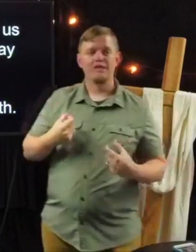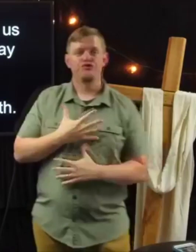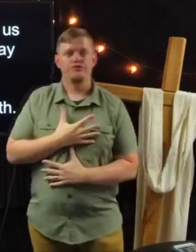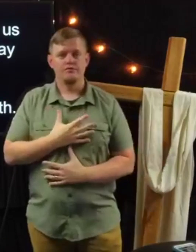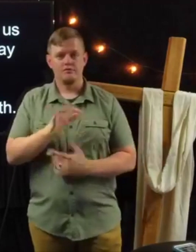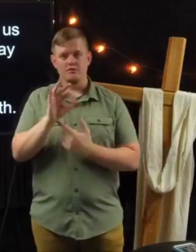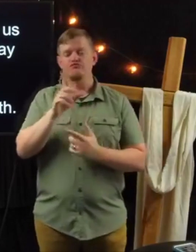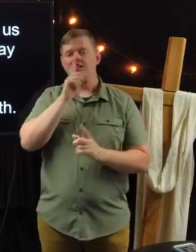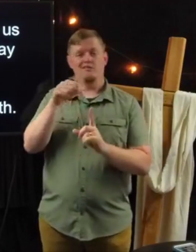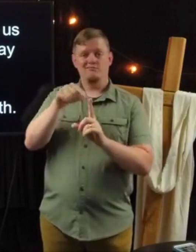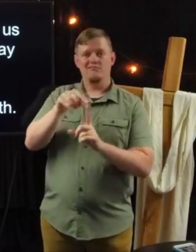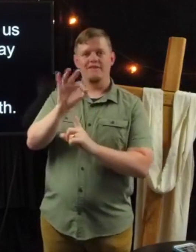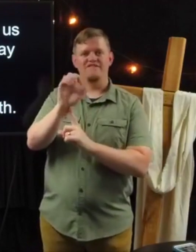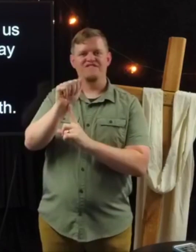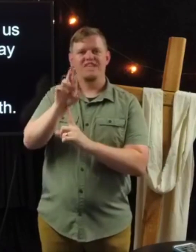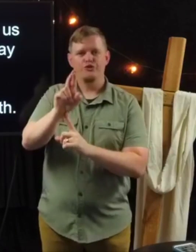Either a response would be fear.